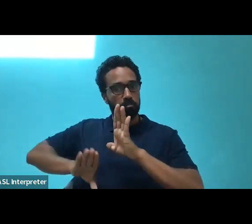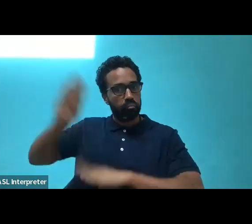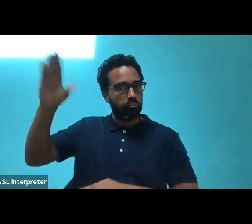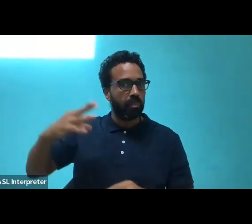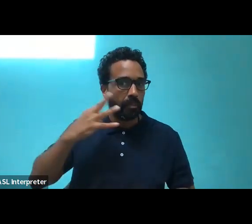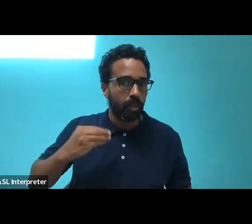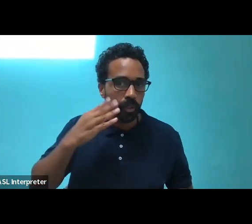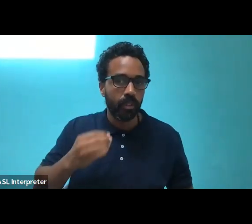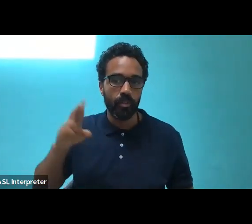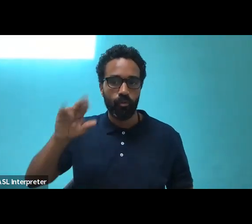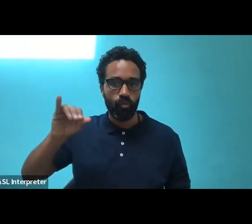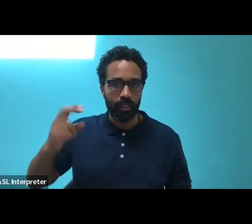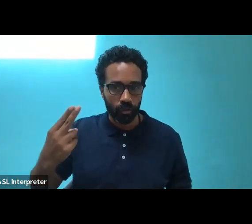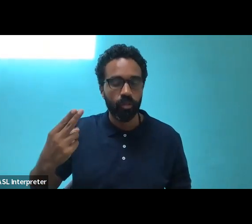And